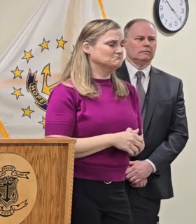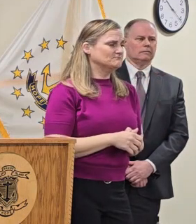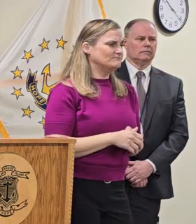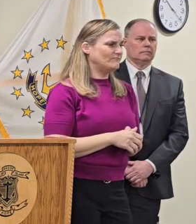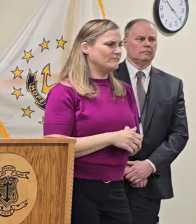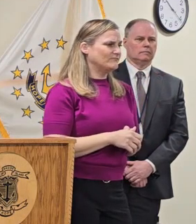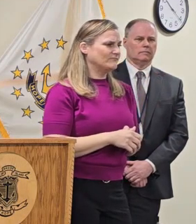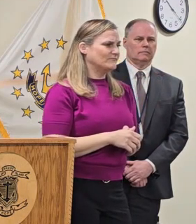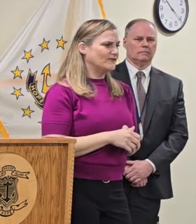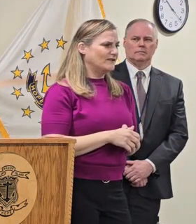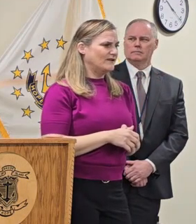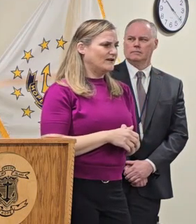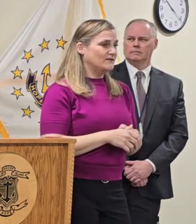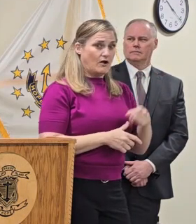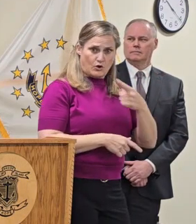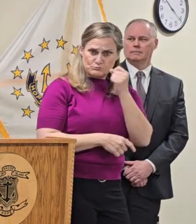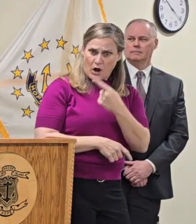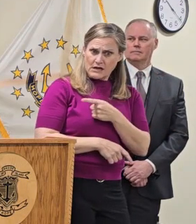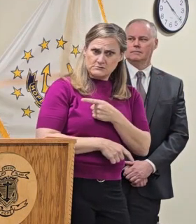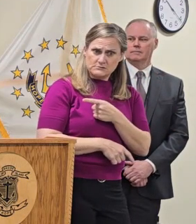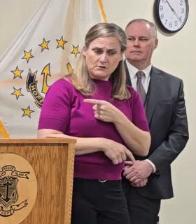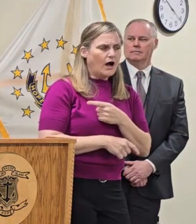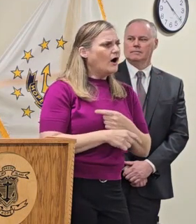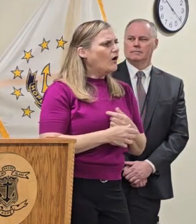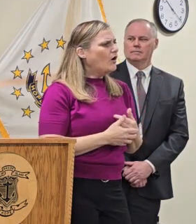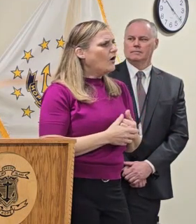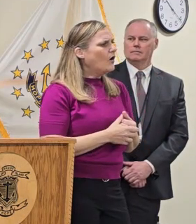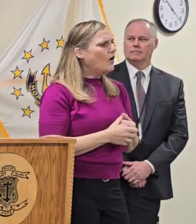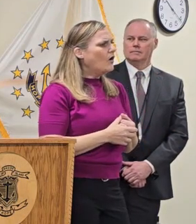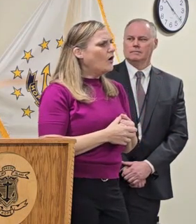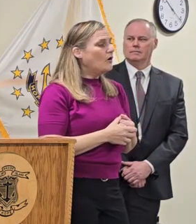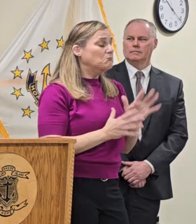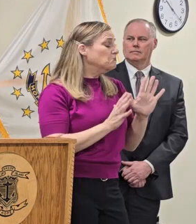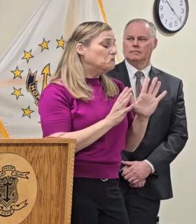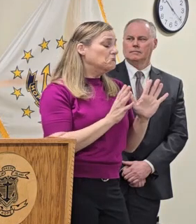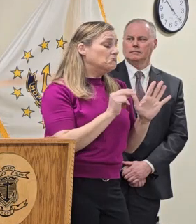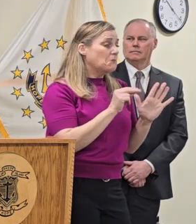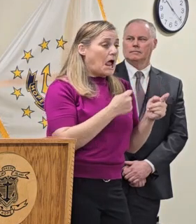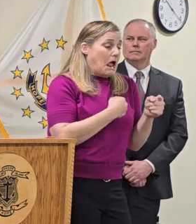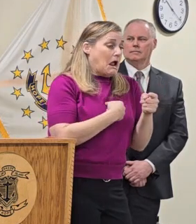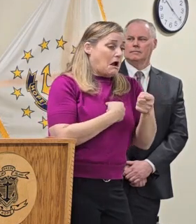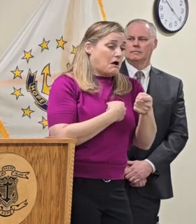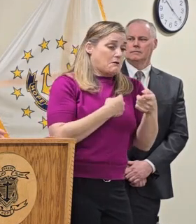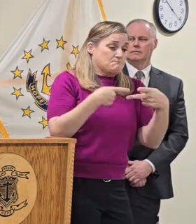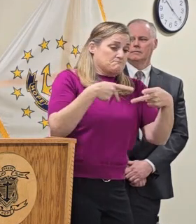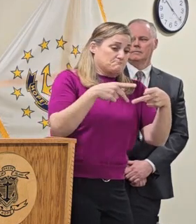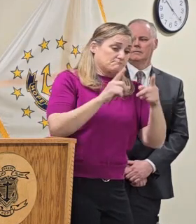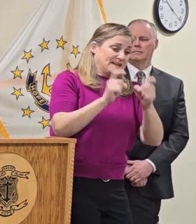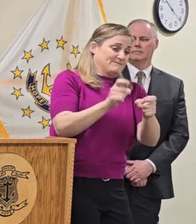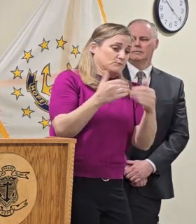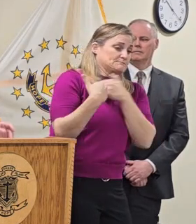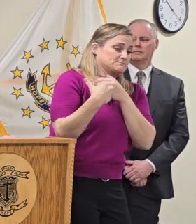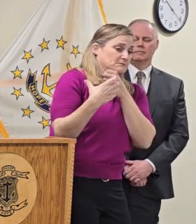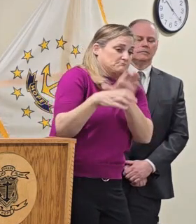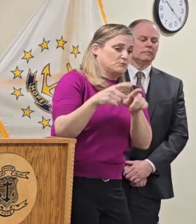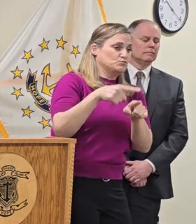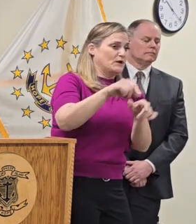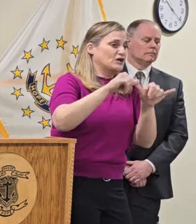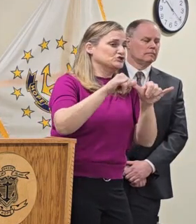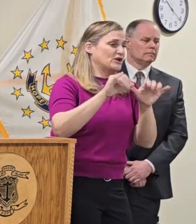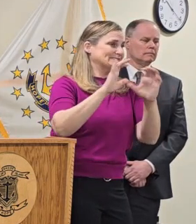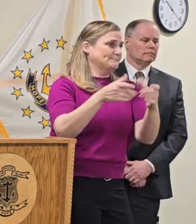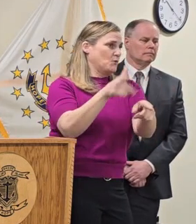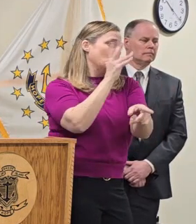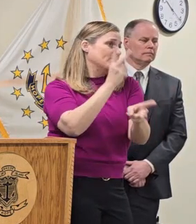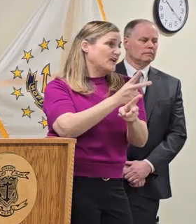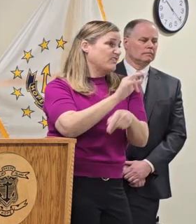for. They'll certainly come back and deliver the full information. That's why I